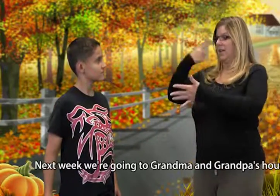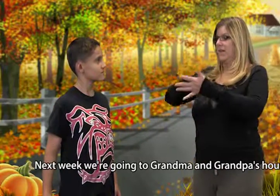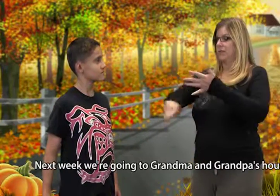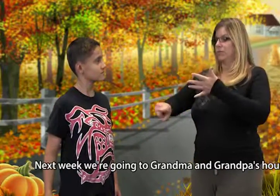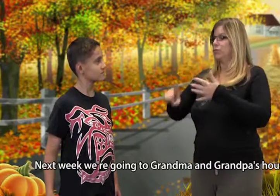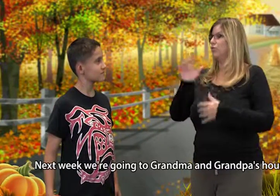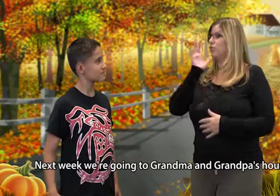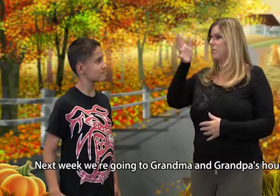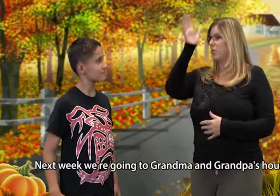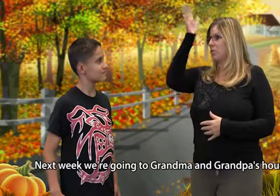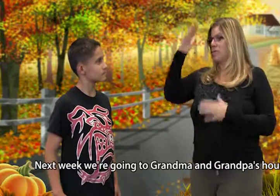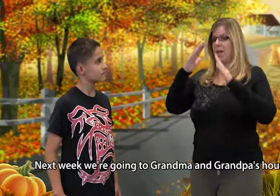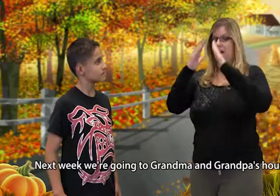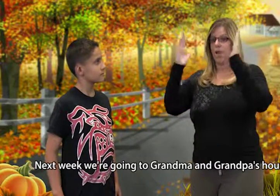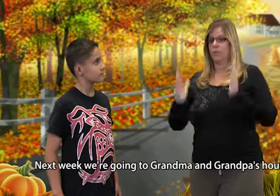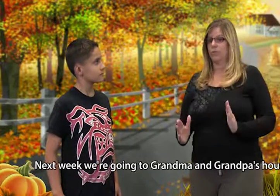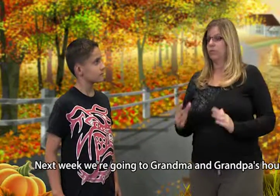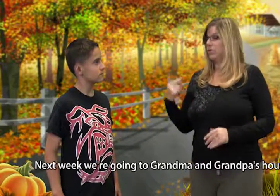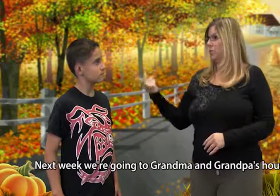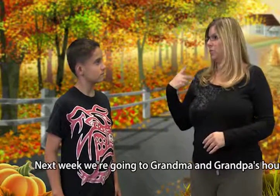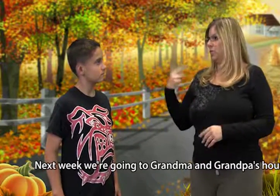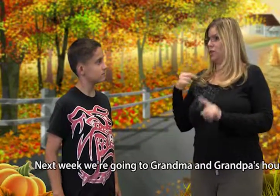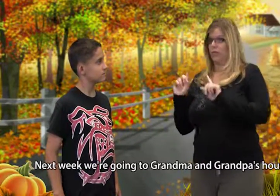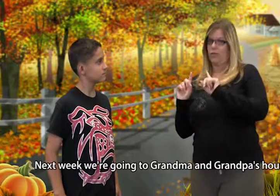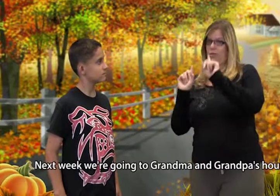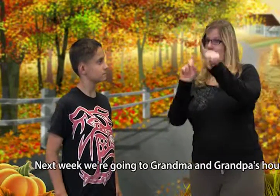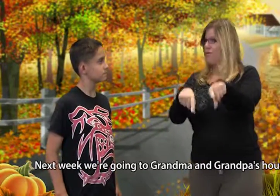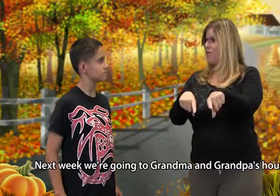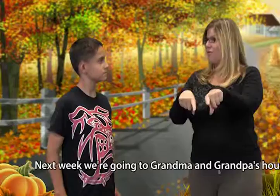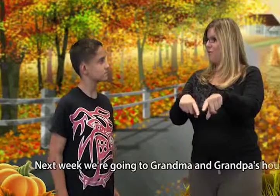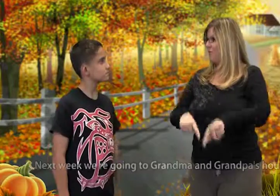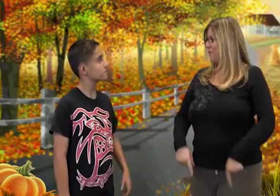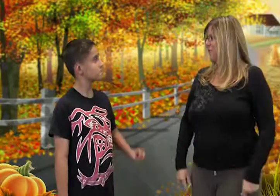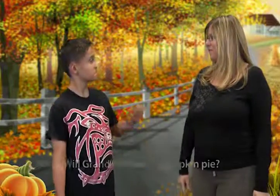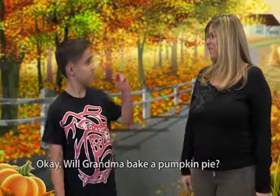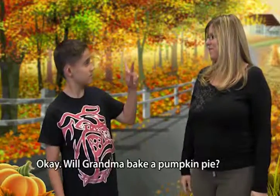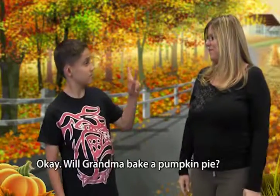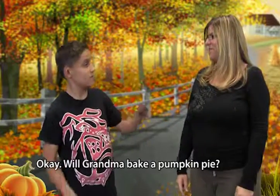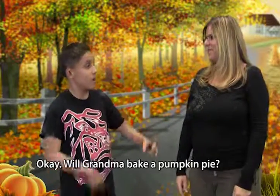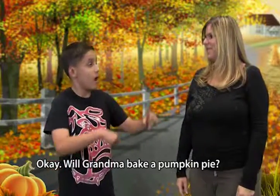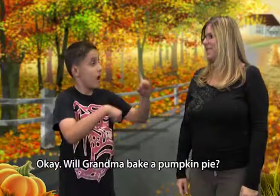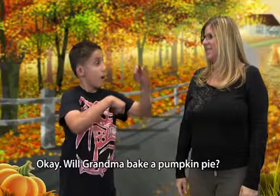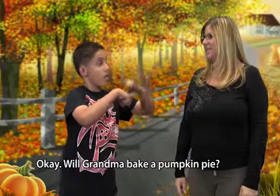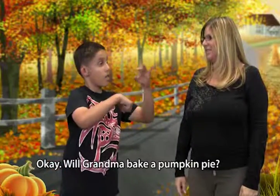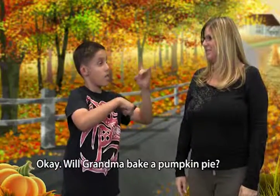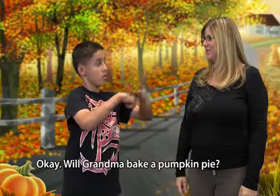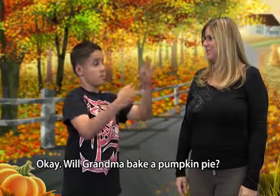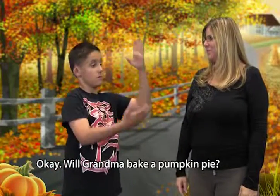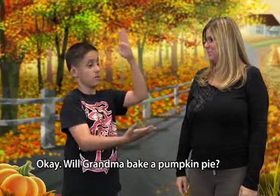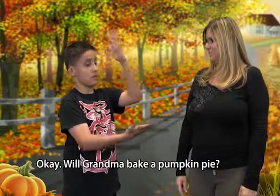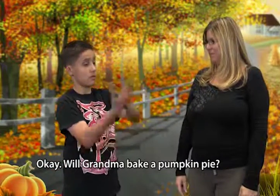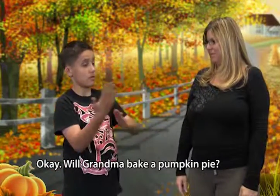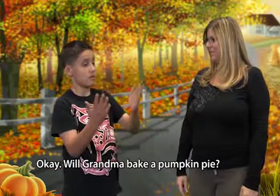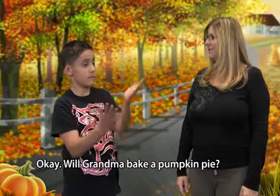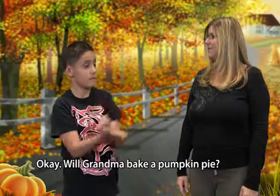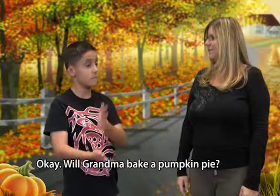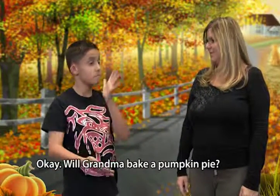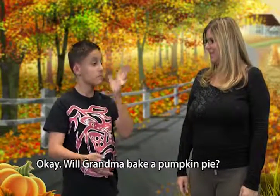Next week, we're going to Grandma and Grandpa's house. Okay. Will Grandma bake a